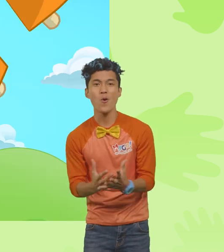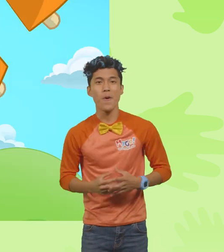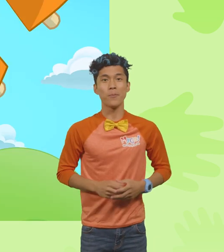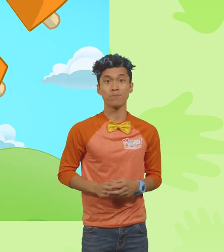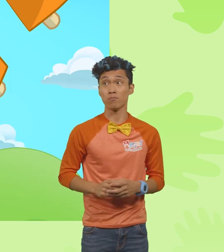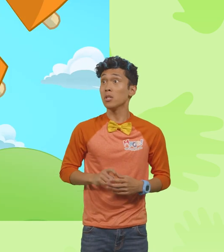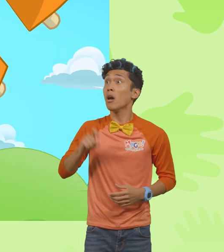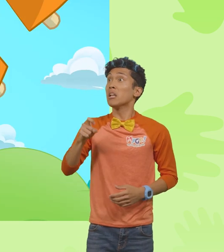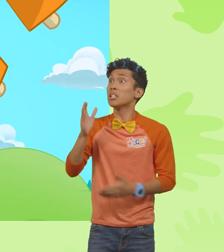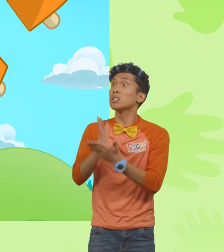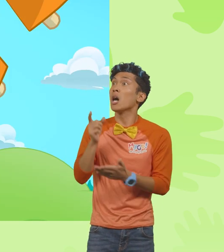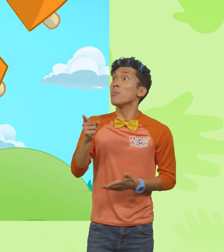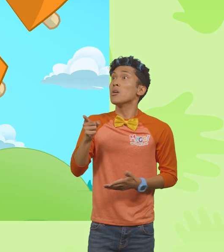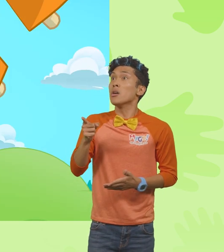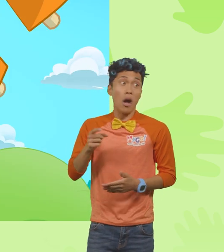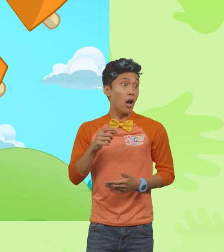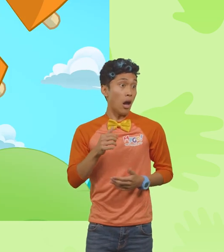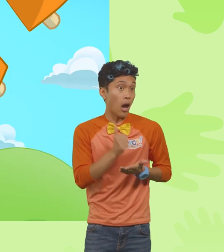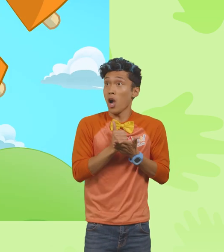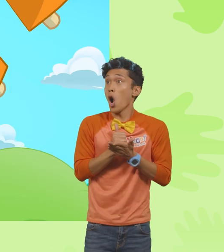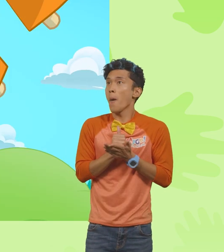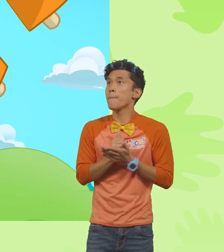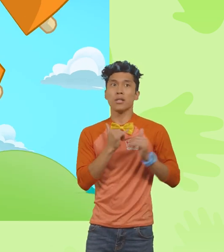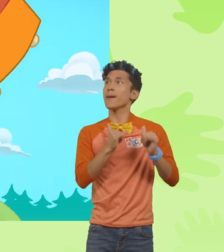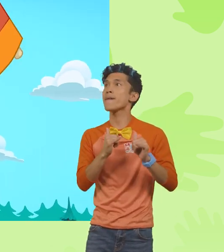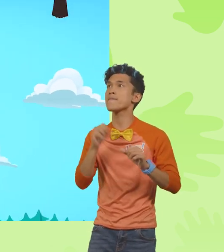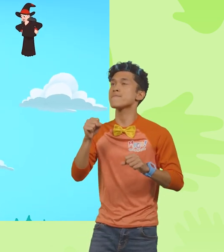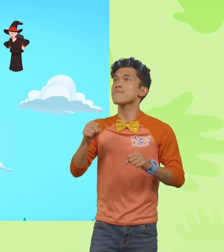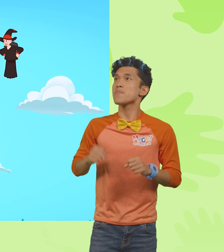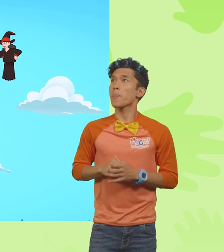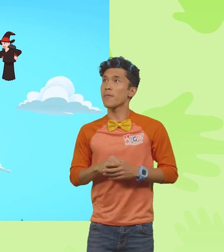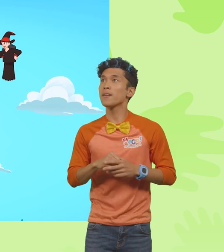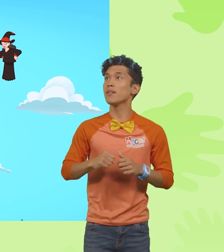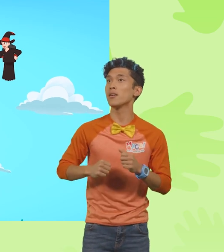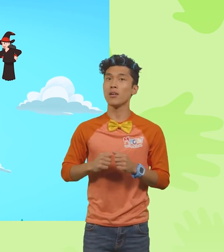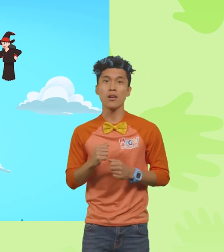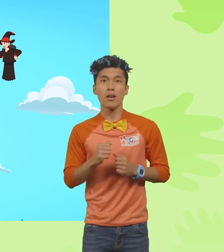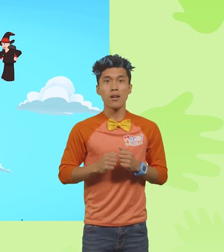We need to stop her. I'll help. Me too.